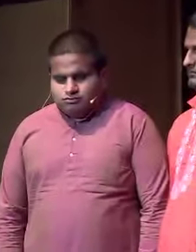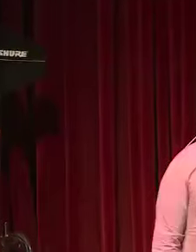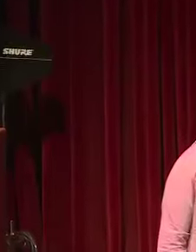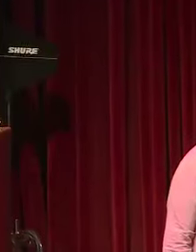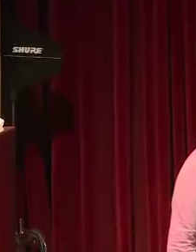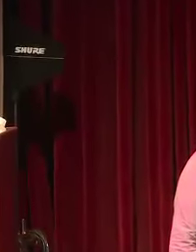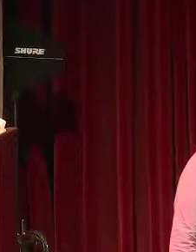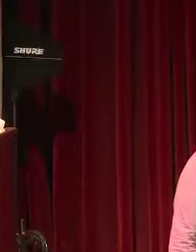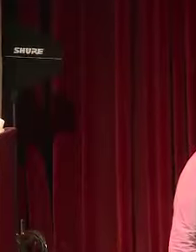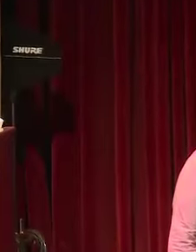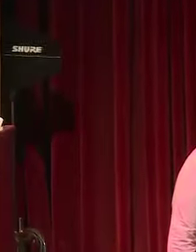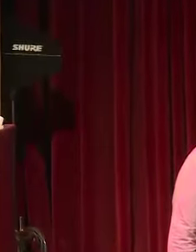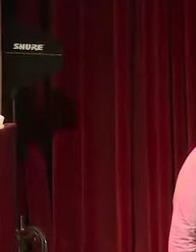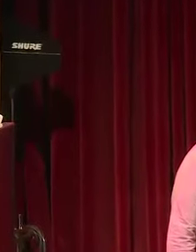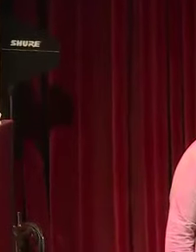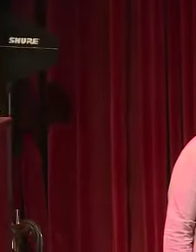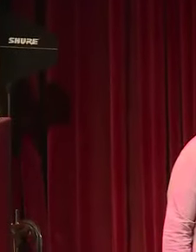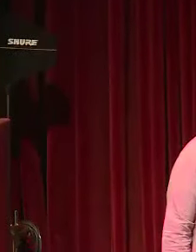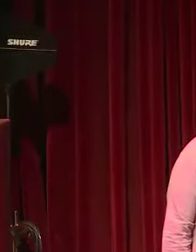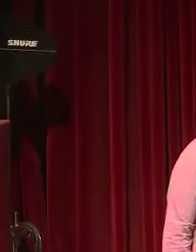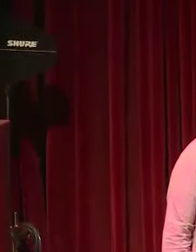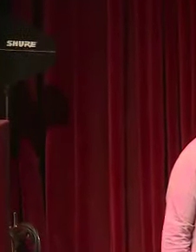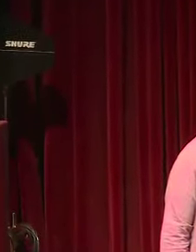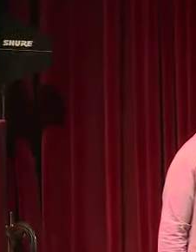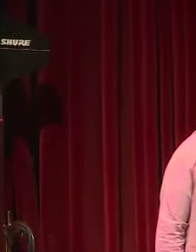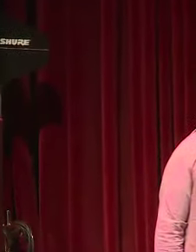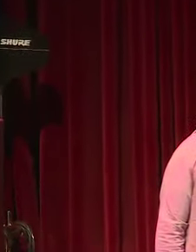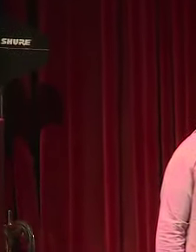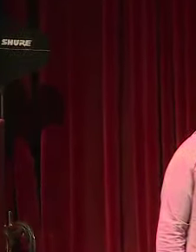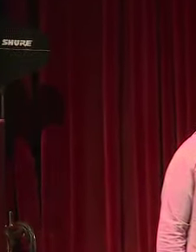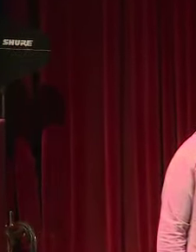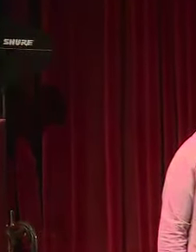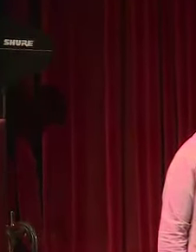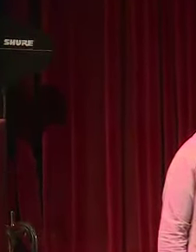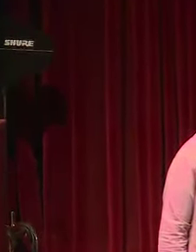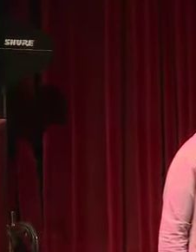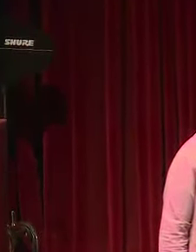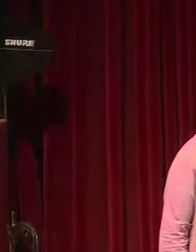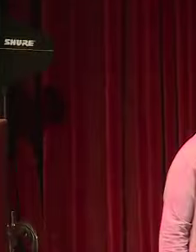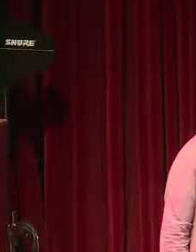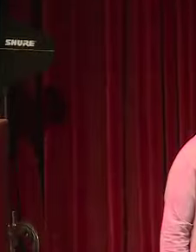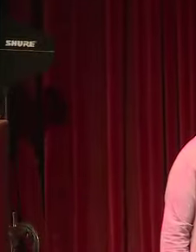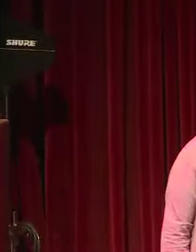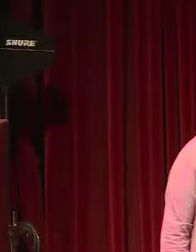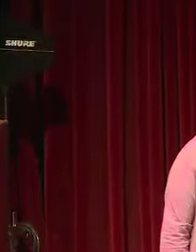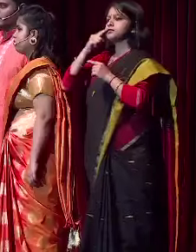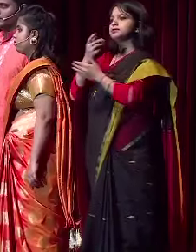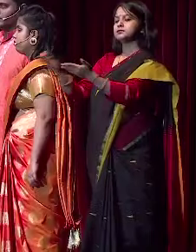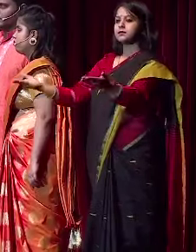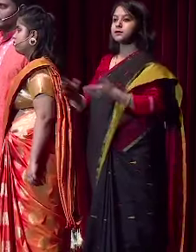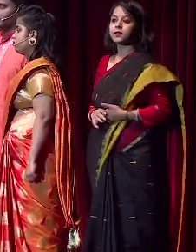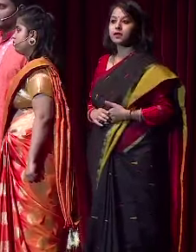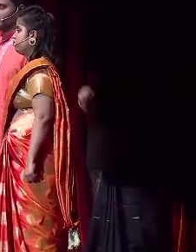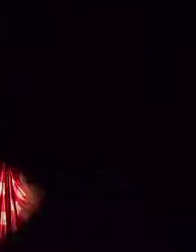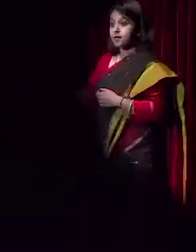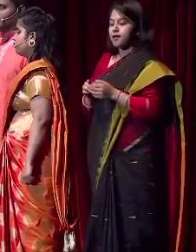Divyang children, their parents, teachers, caregivers, and escorts, friends from the media, ladies and gentlemen.